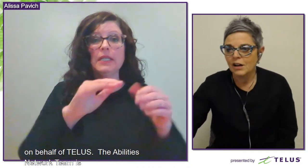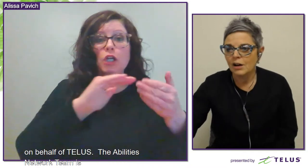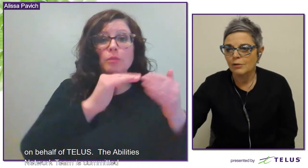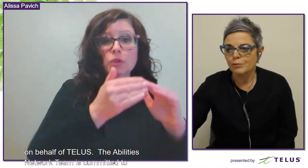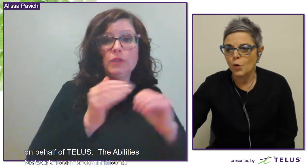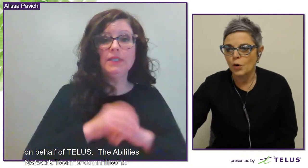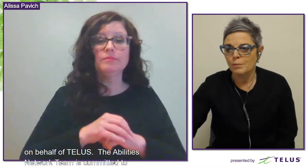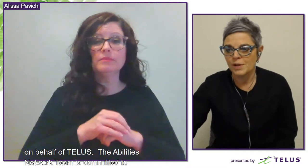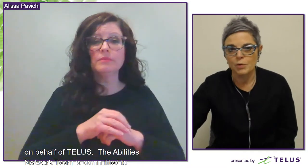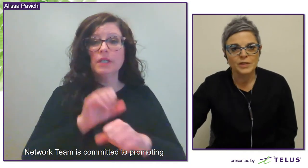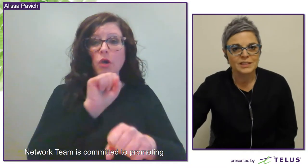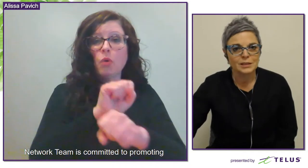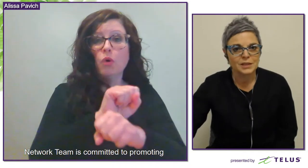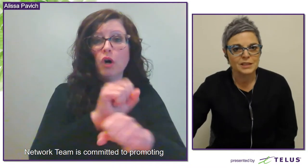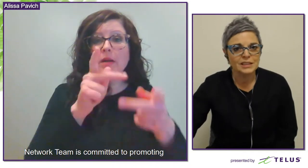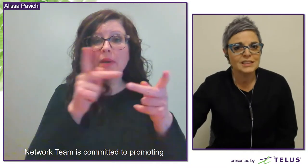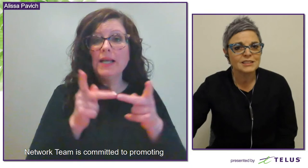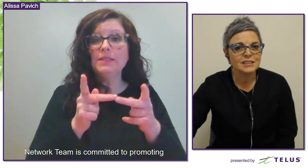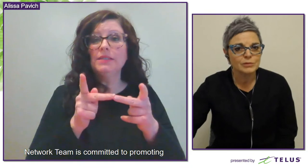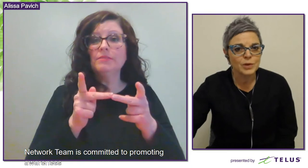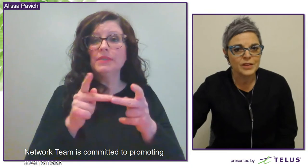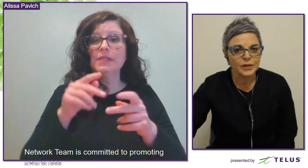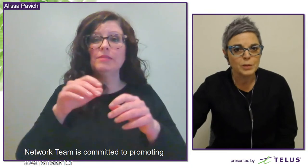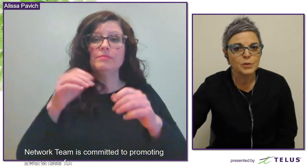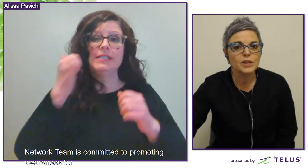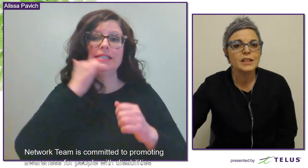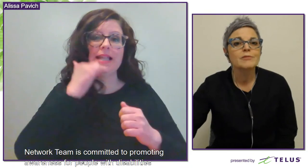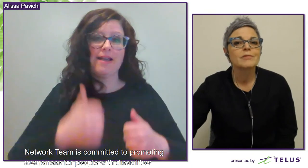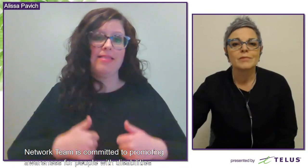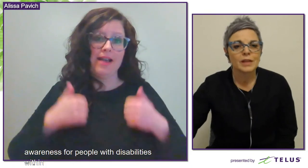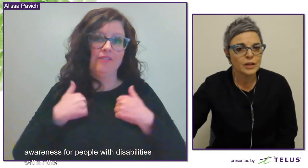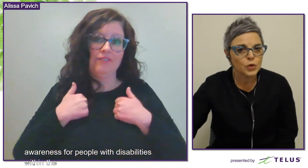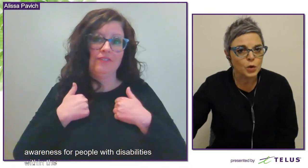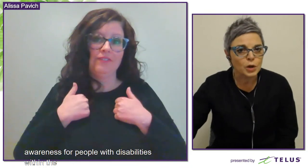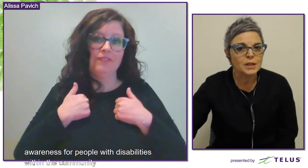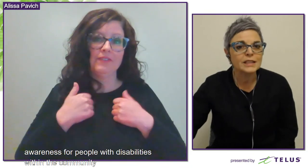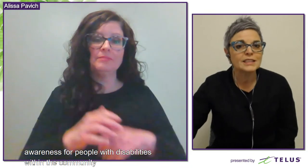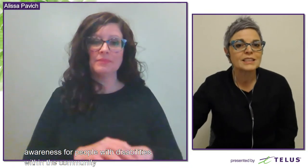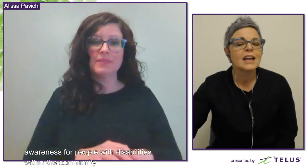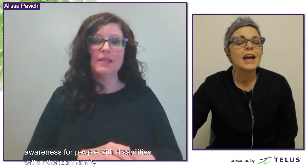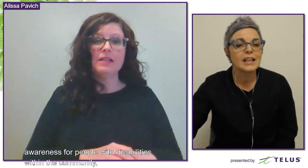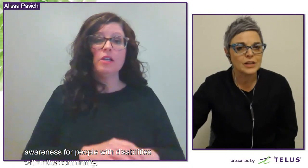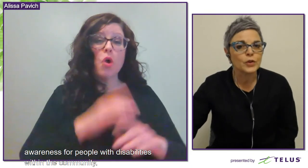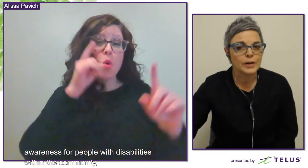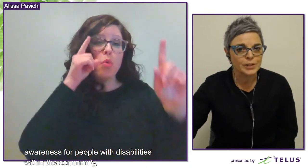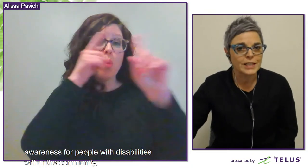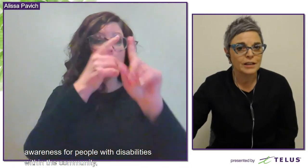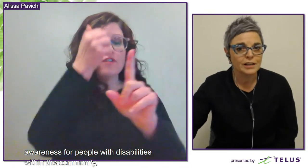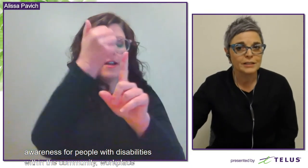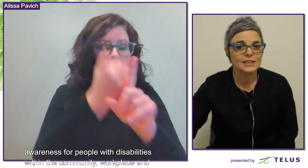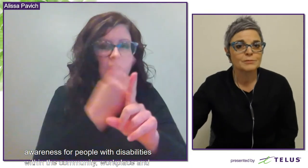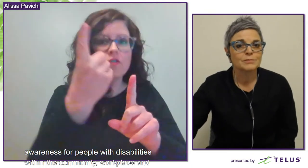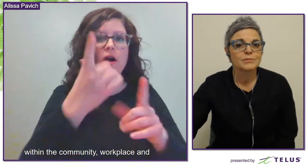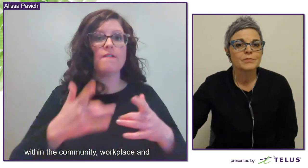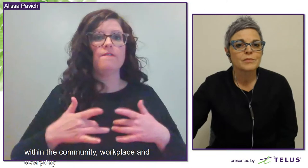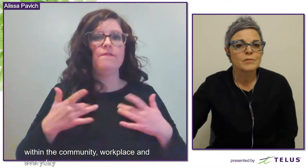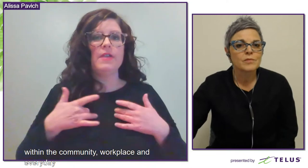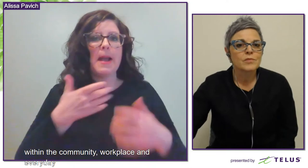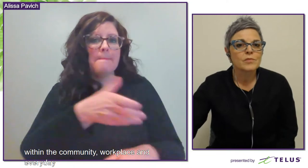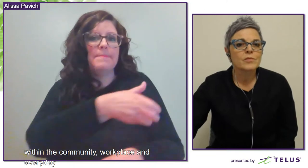awareness for people with disabilities within the community, in their workplace, and in their everyday lives.